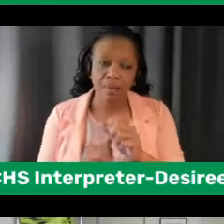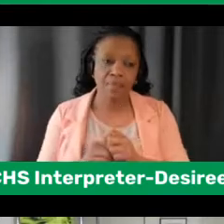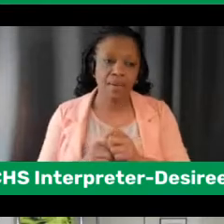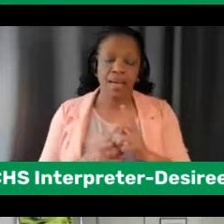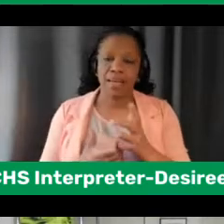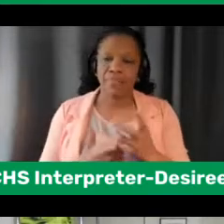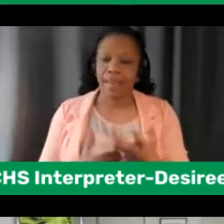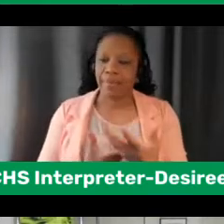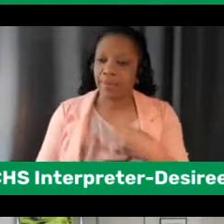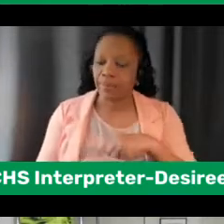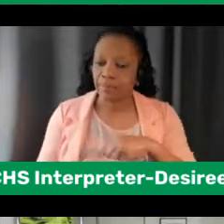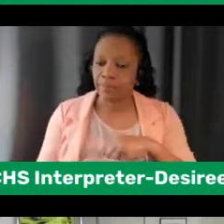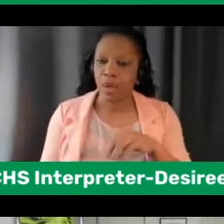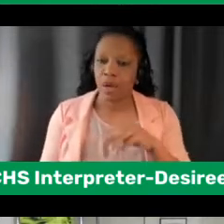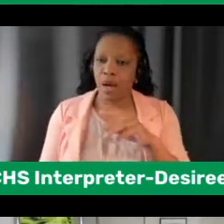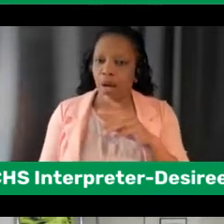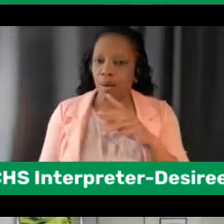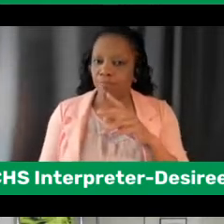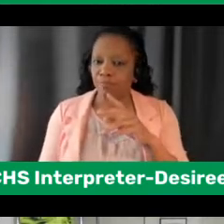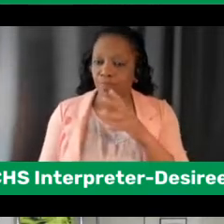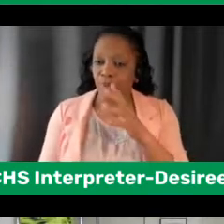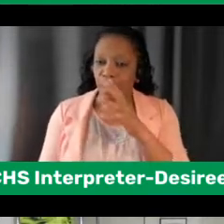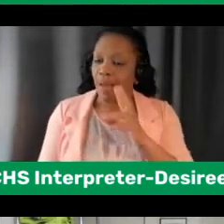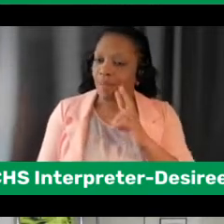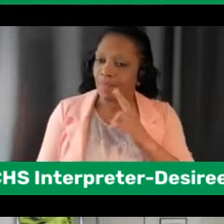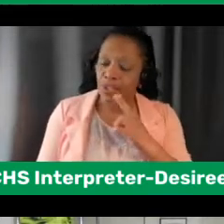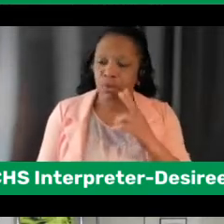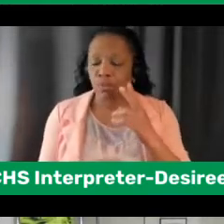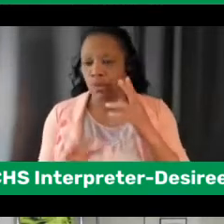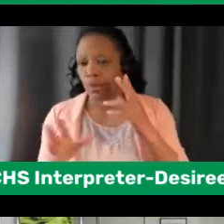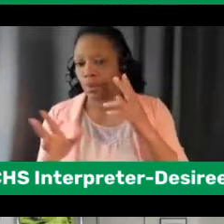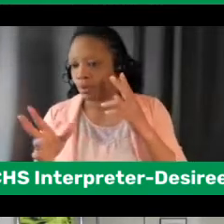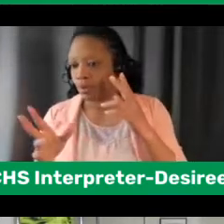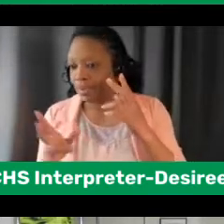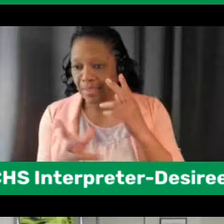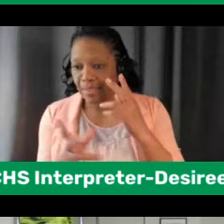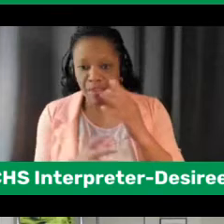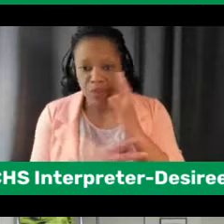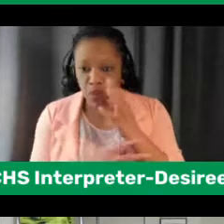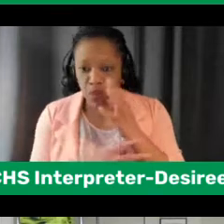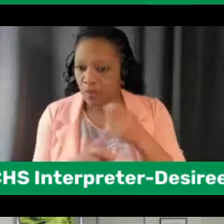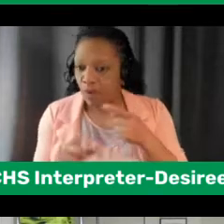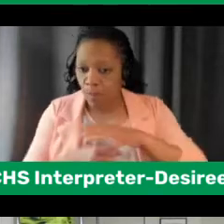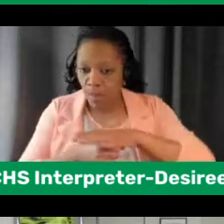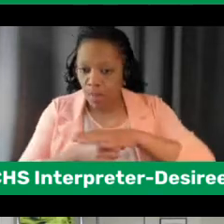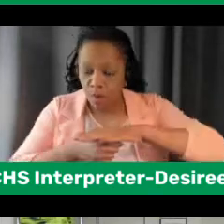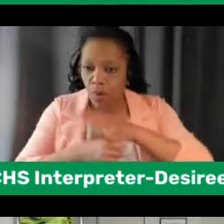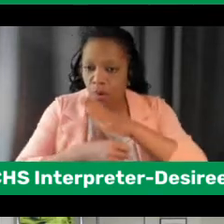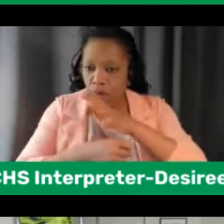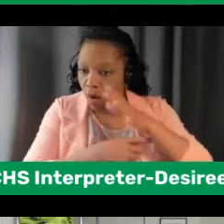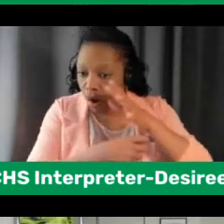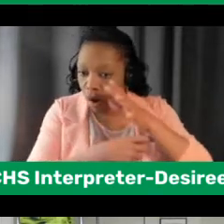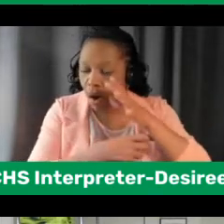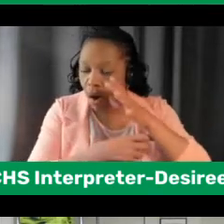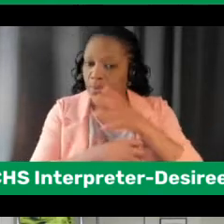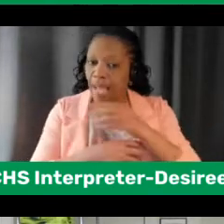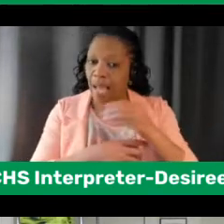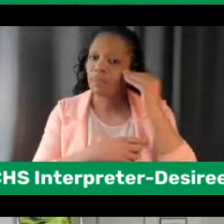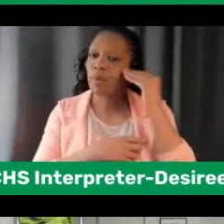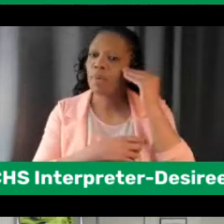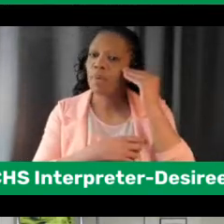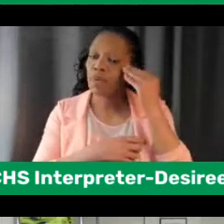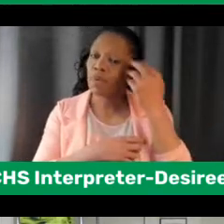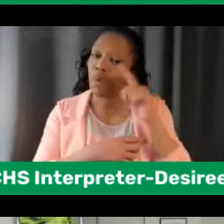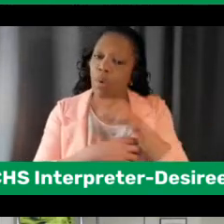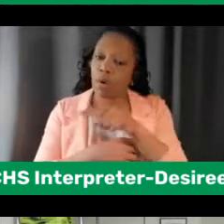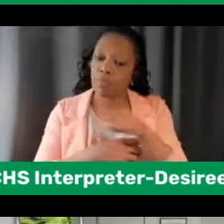from local urban farms, that is delicious and familiar for the people who are eating it. So that's a little